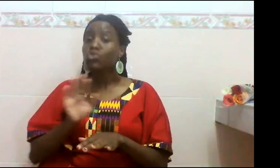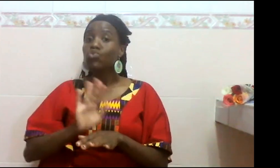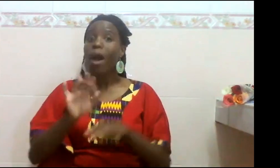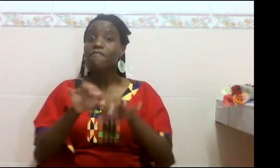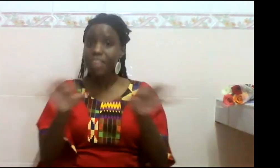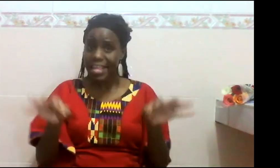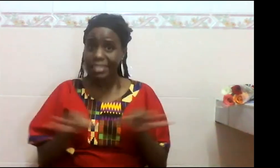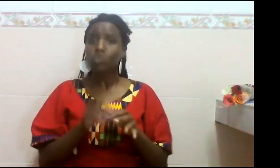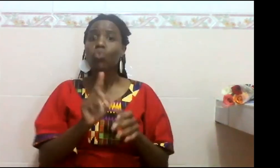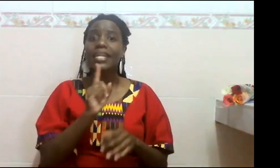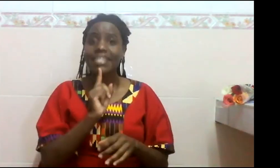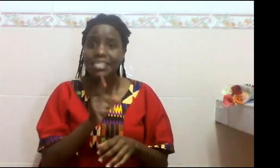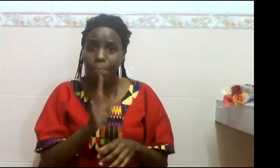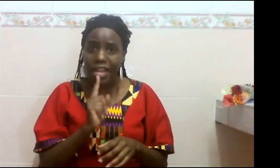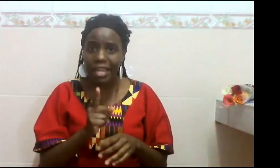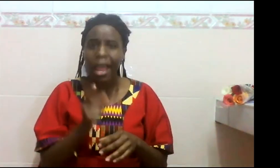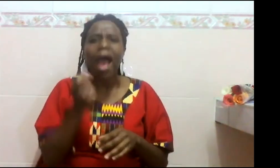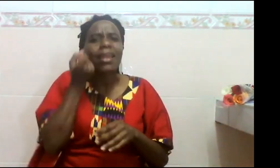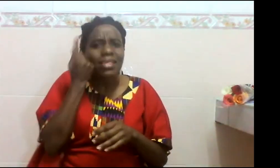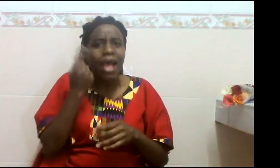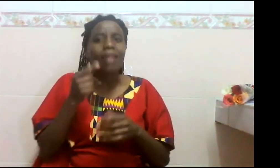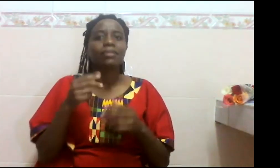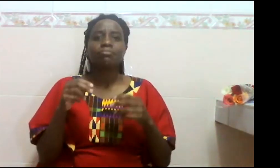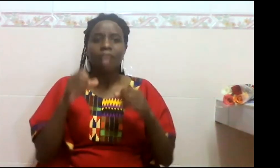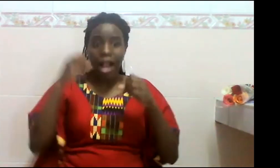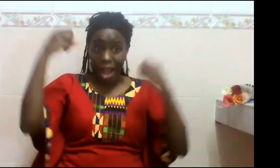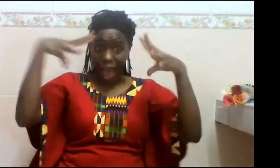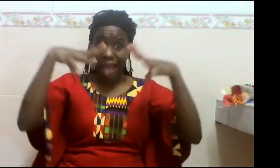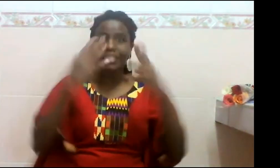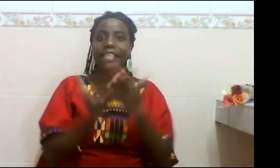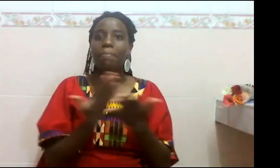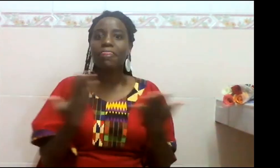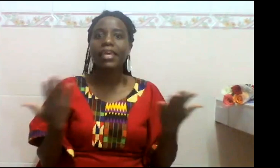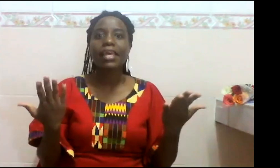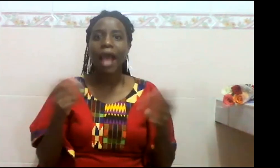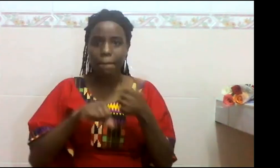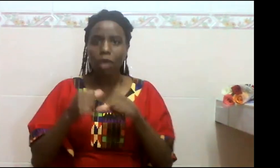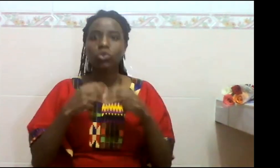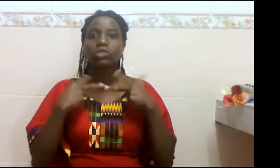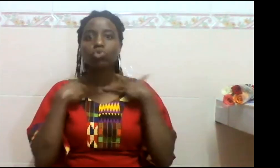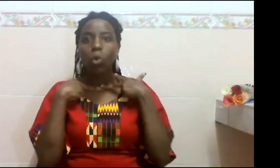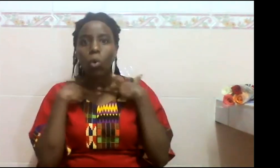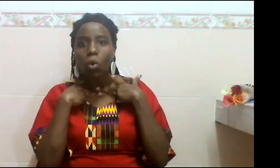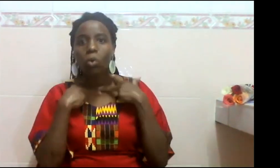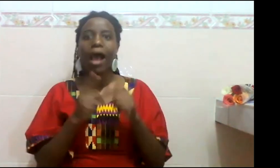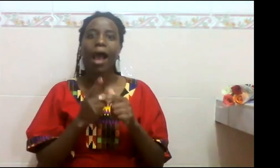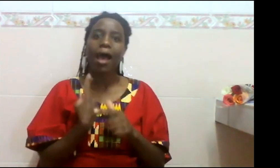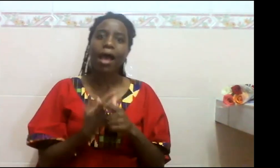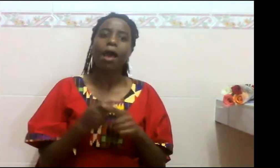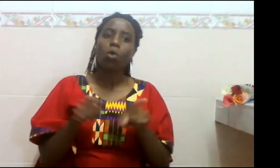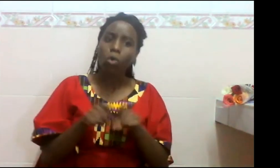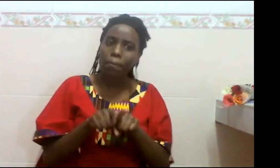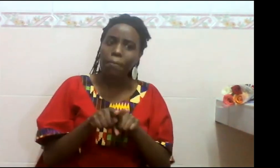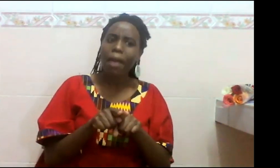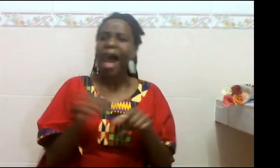helps shine a light on things that you may not have seen, and that certainly other people may not have seen. And once they see it, I'll